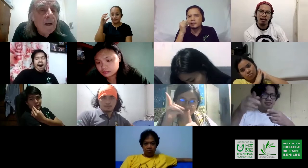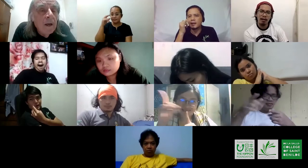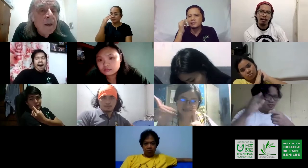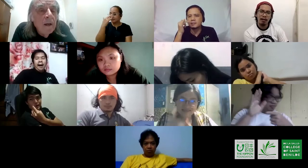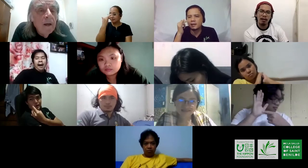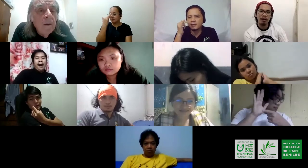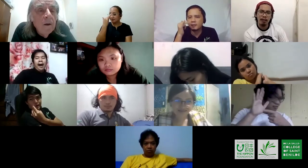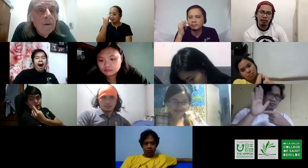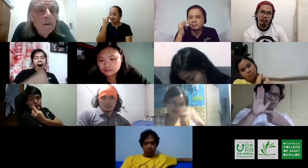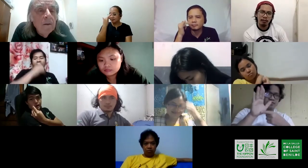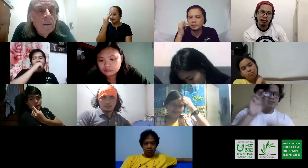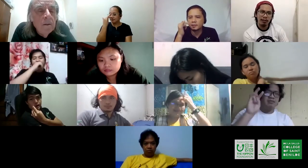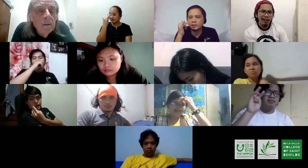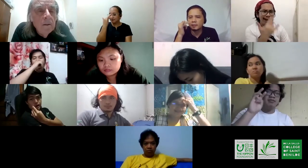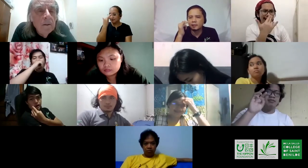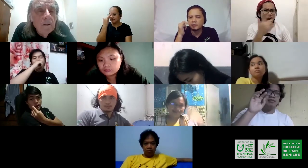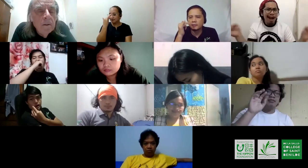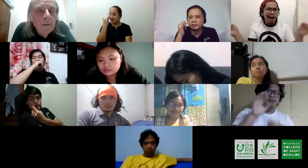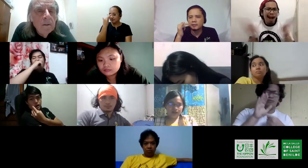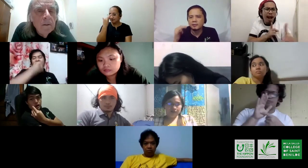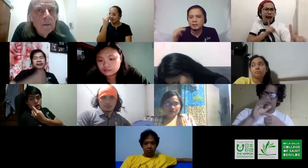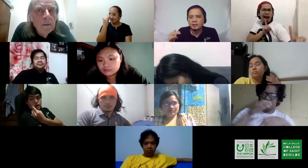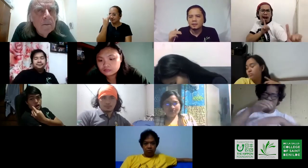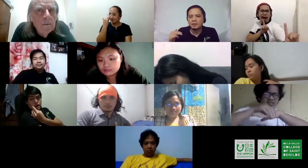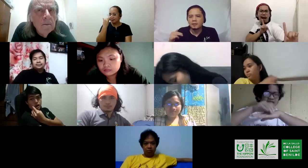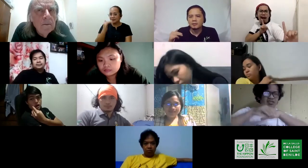Nat has his hand up.